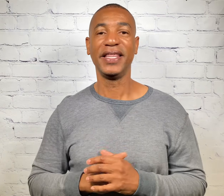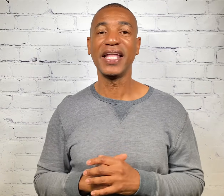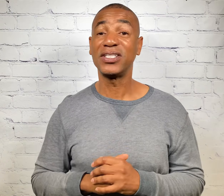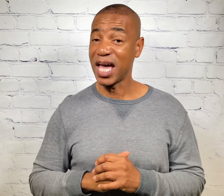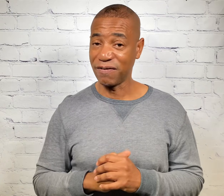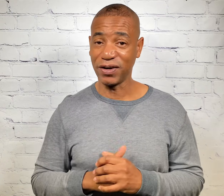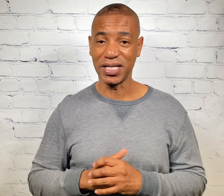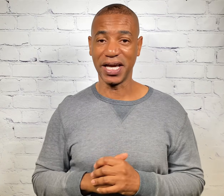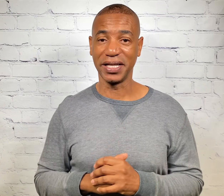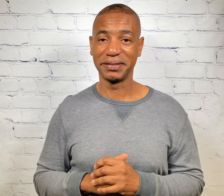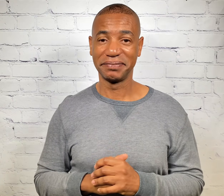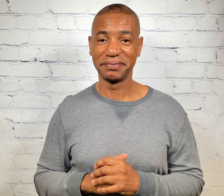That is every day.